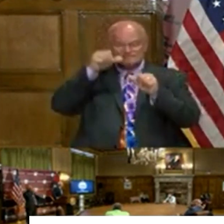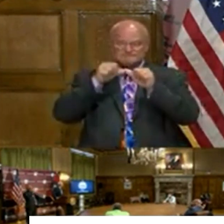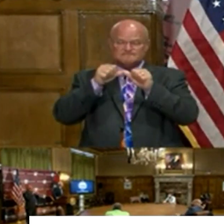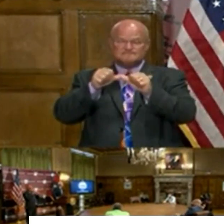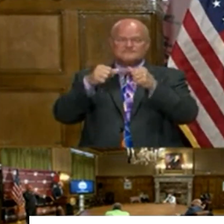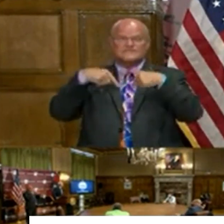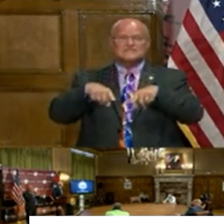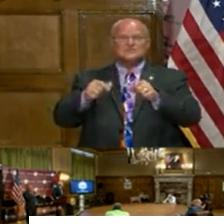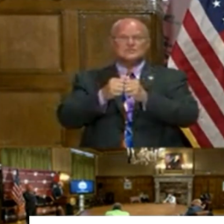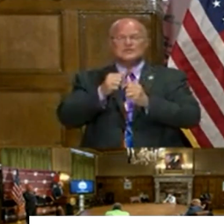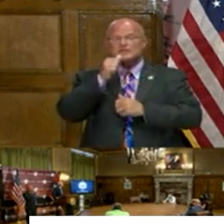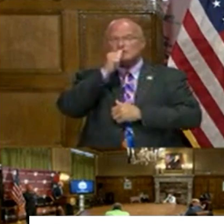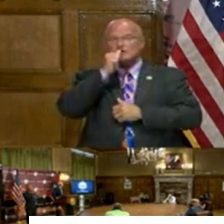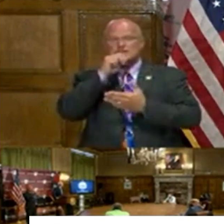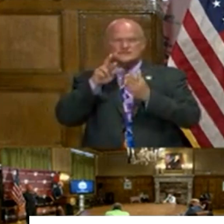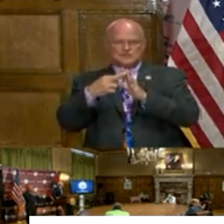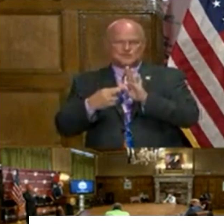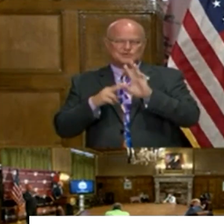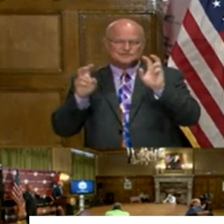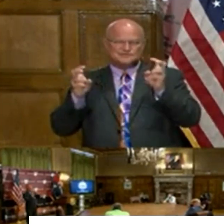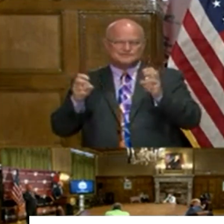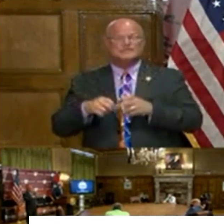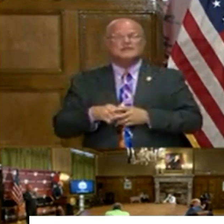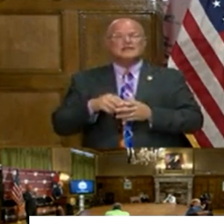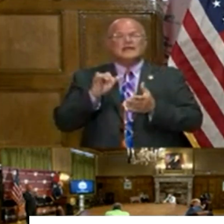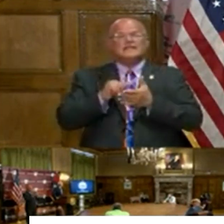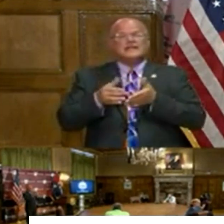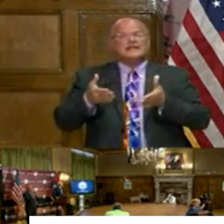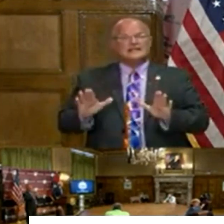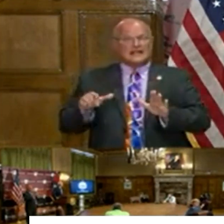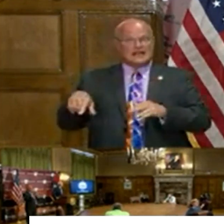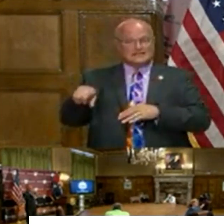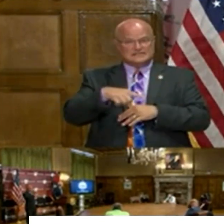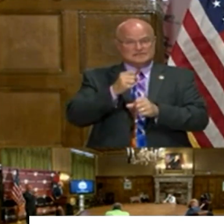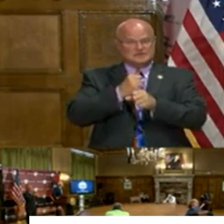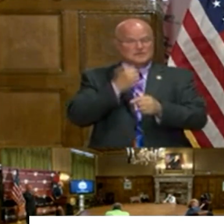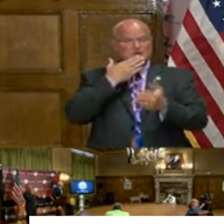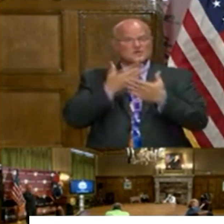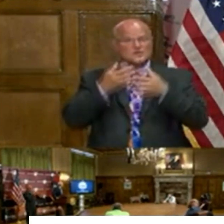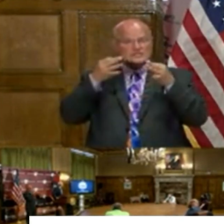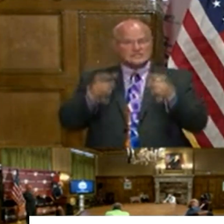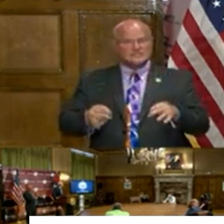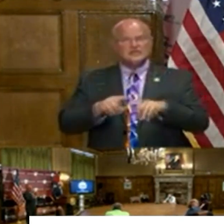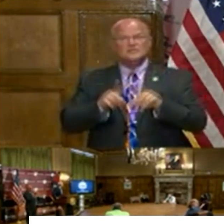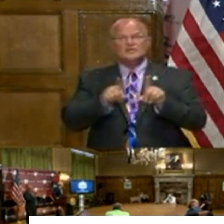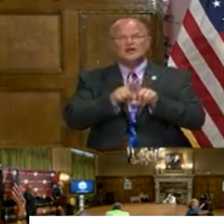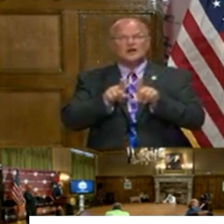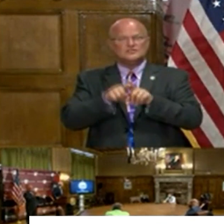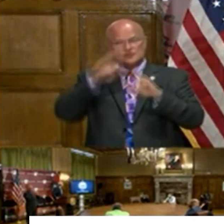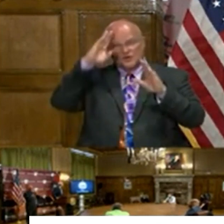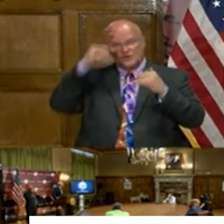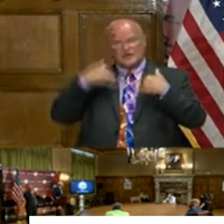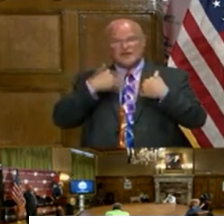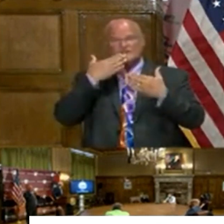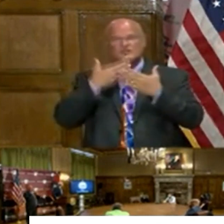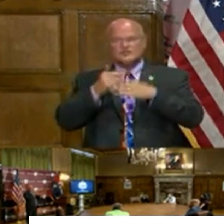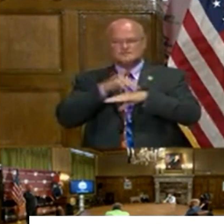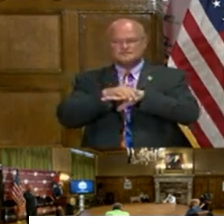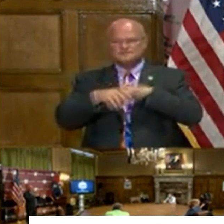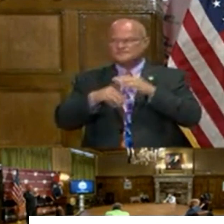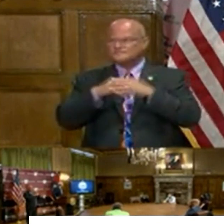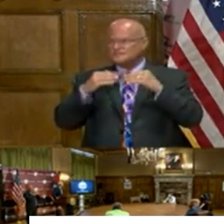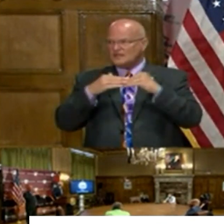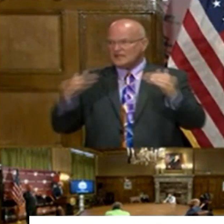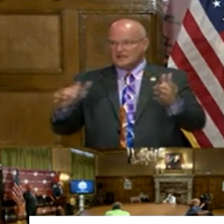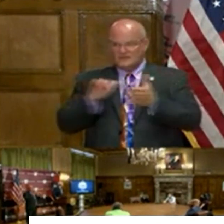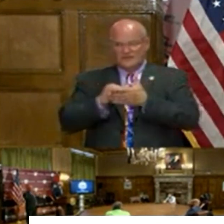consistent with privacy rules. That allows them to make good decisions, but also hopefully to have a good comfort level that the